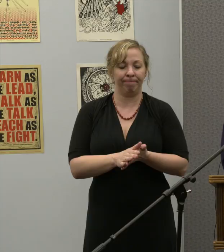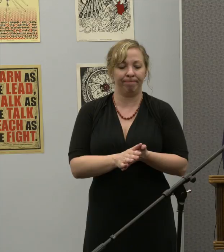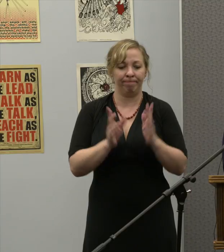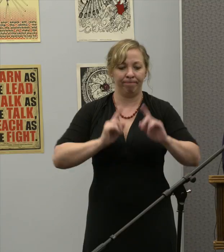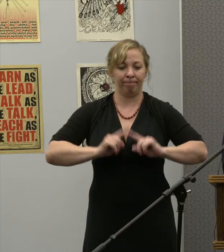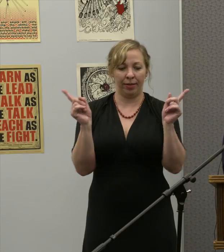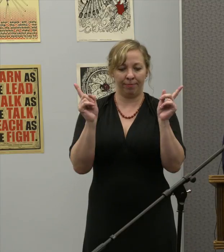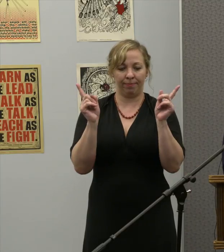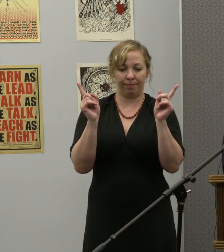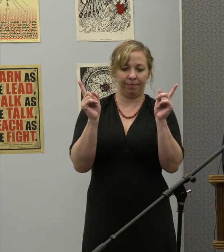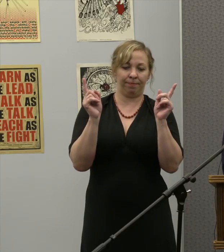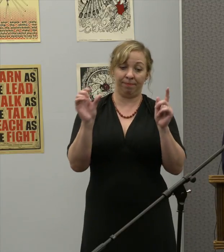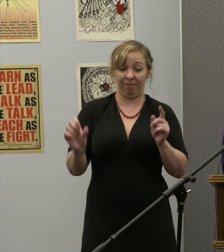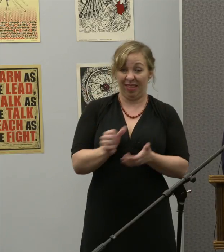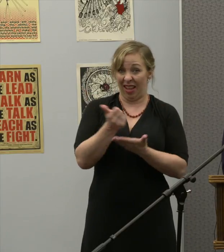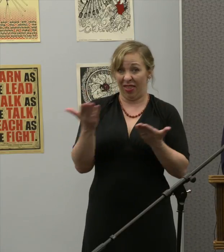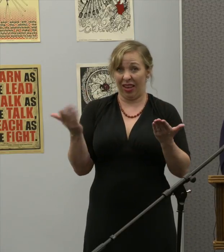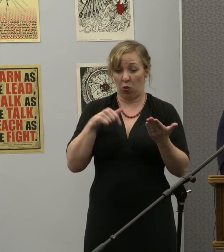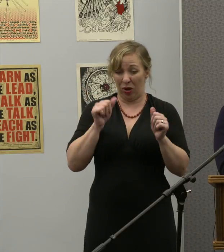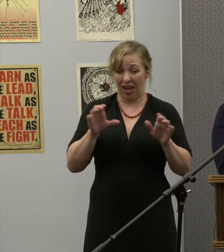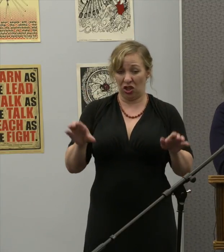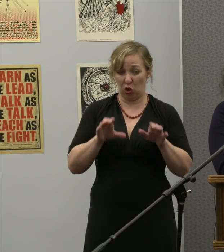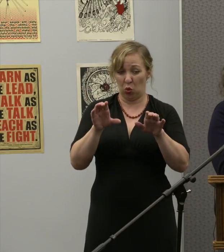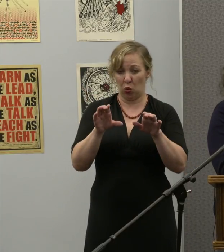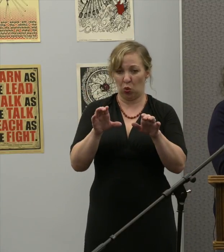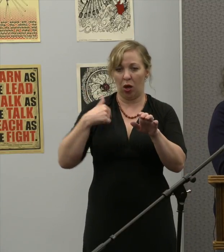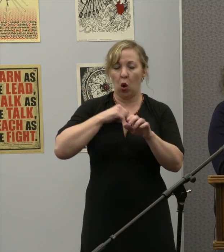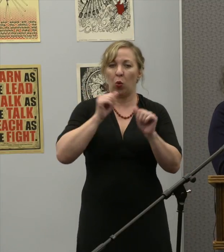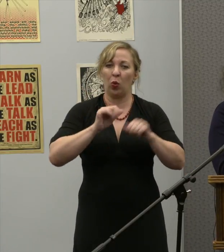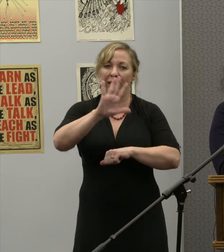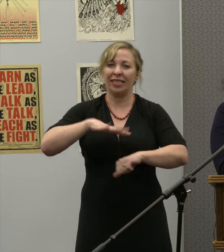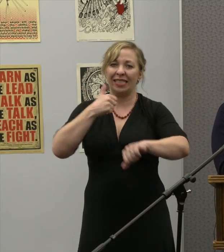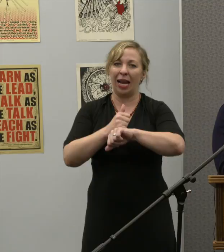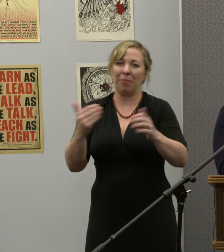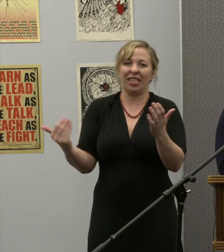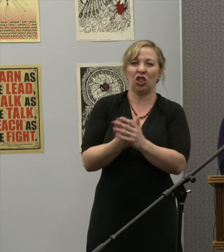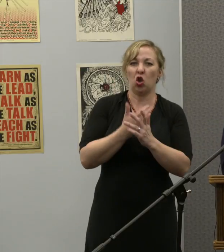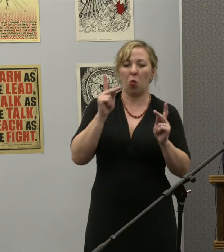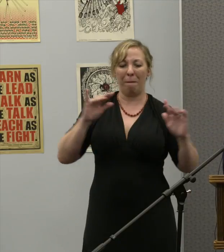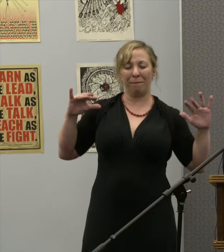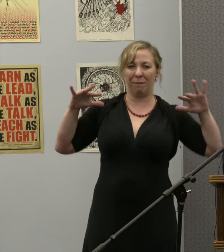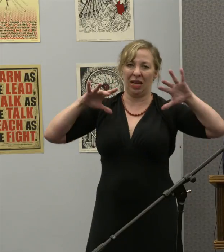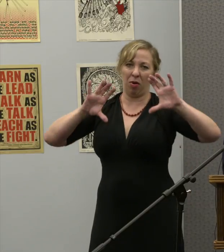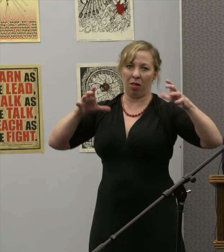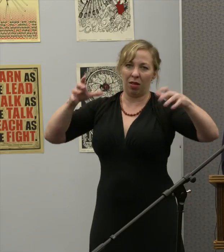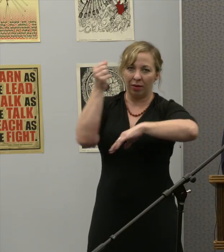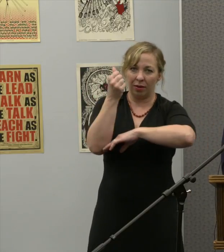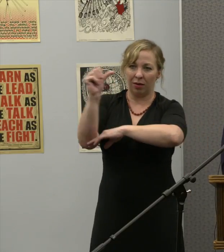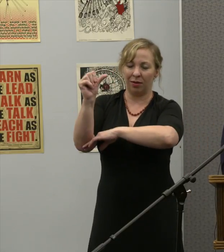but the other thing that we can do through healthcare is that we can build this new and unsettling force, right? Because everyone has a